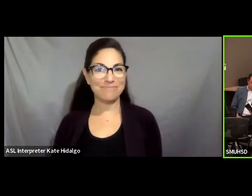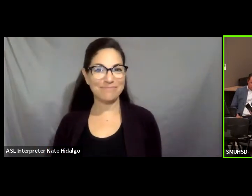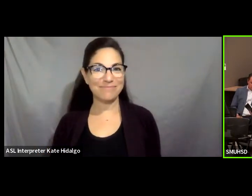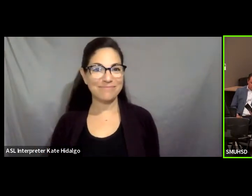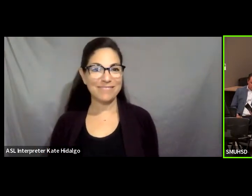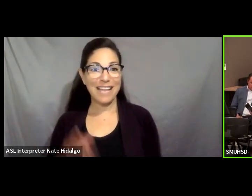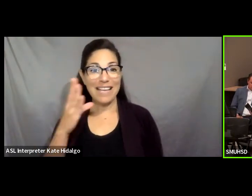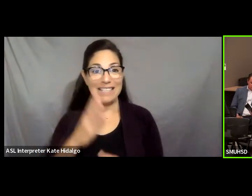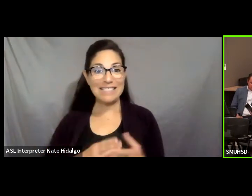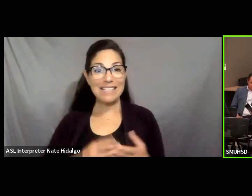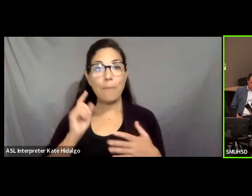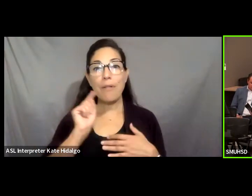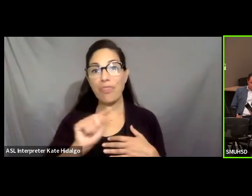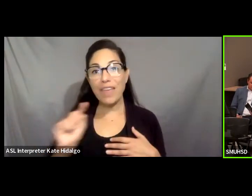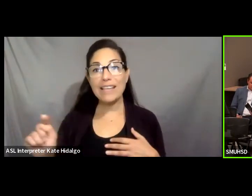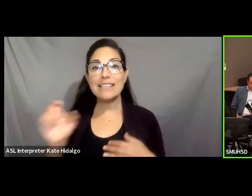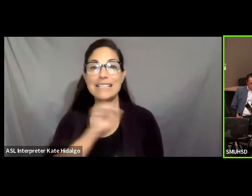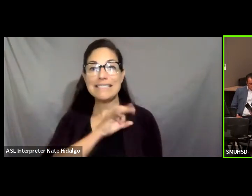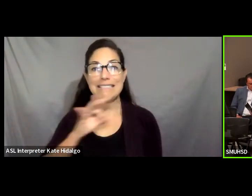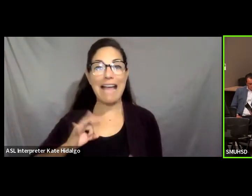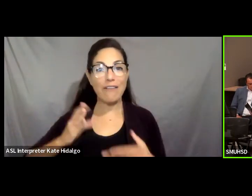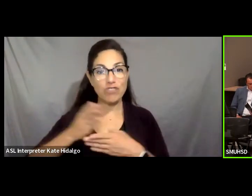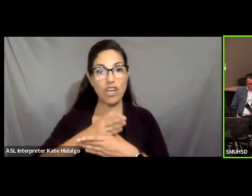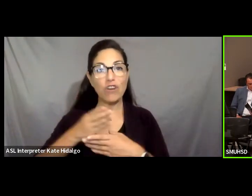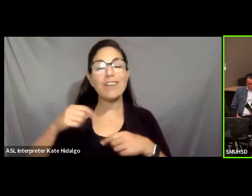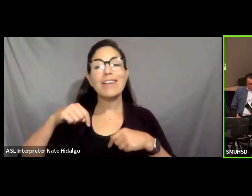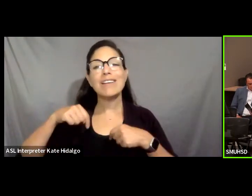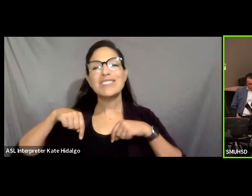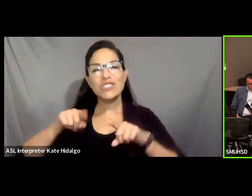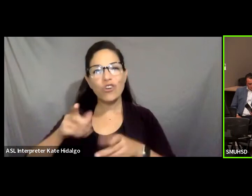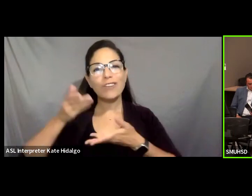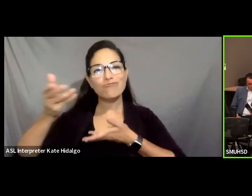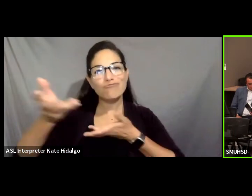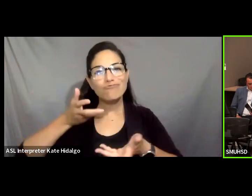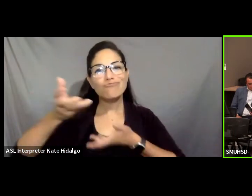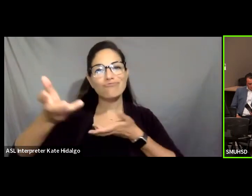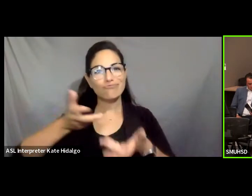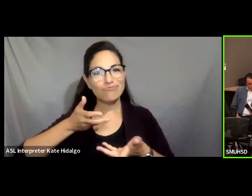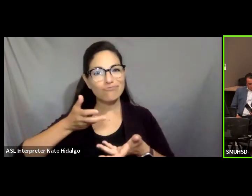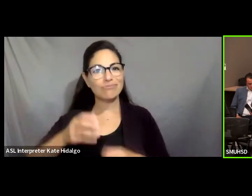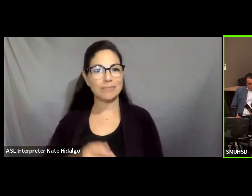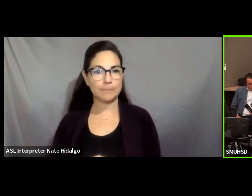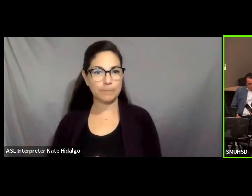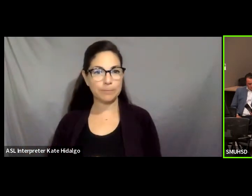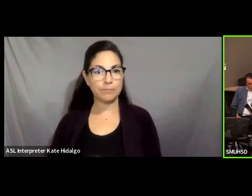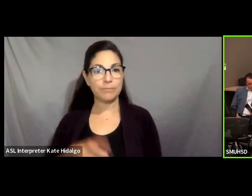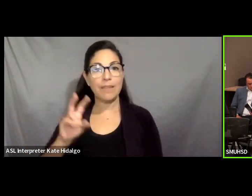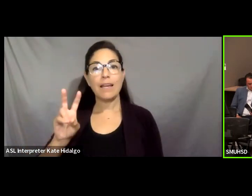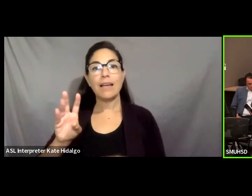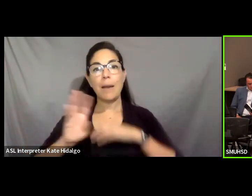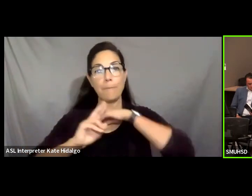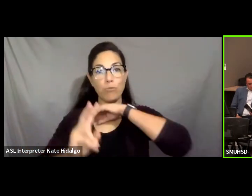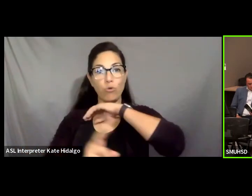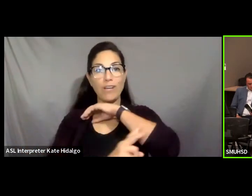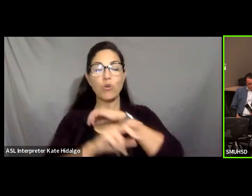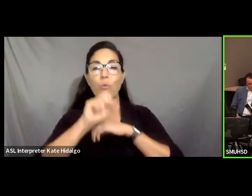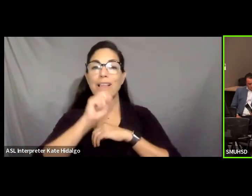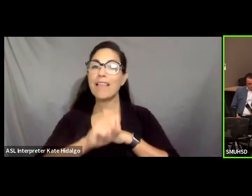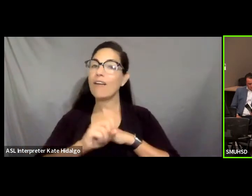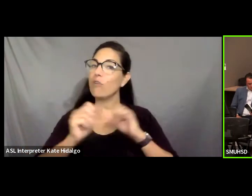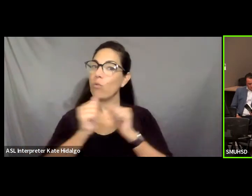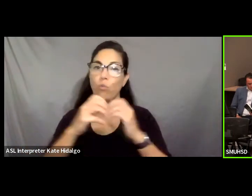So some of the things our staff shared as we were engaging in conversation was that at Bridge, we love